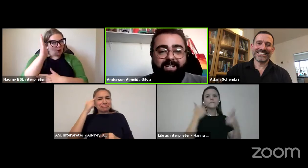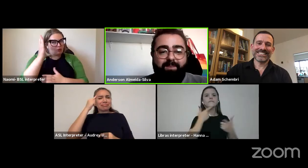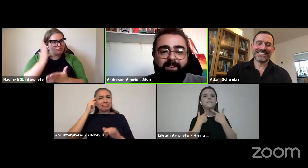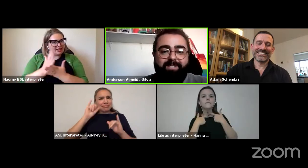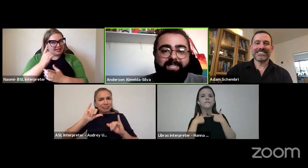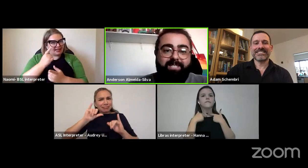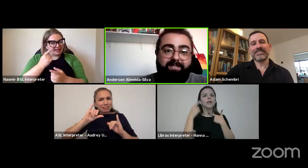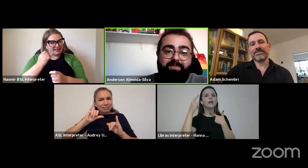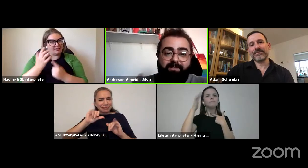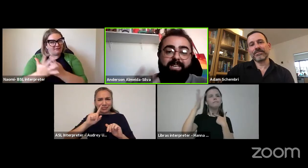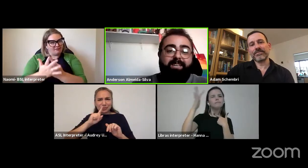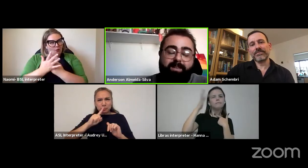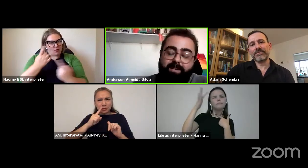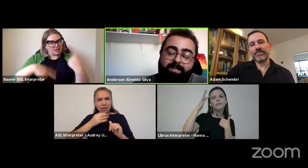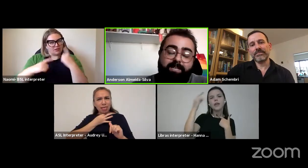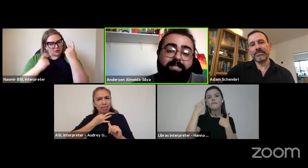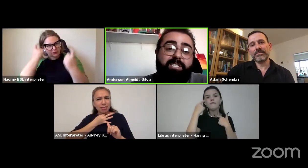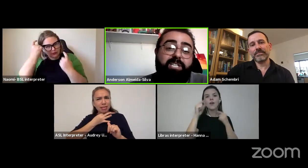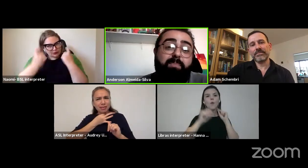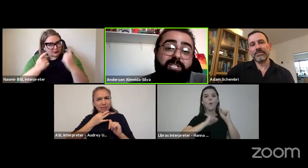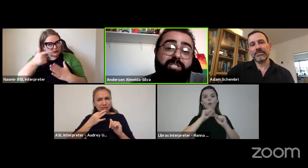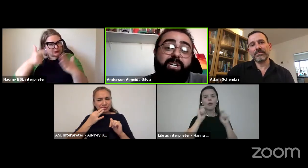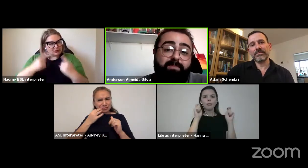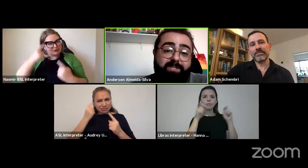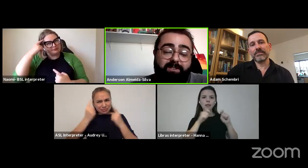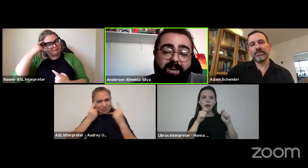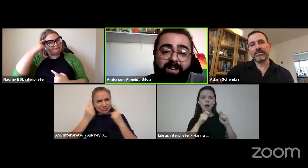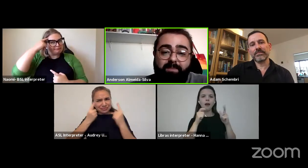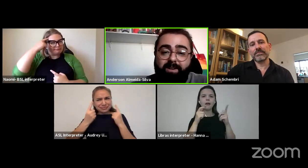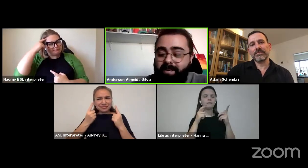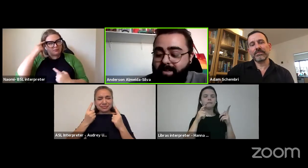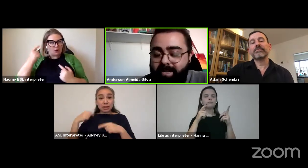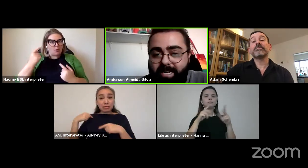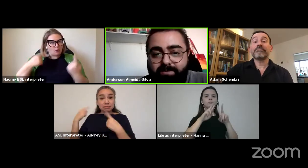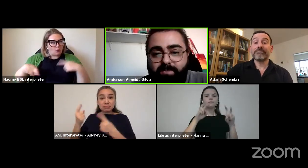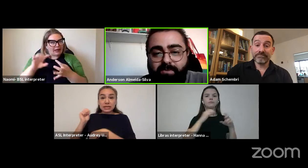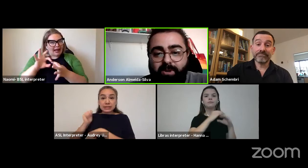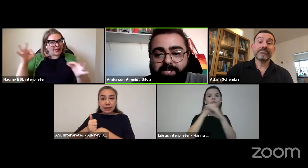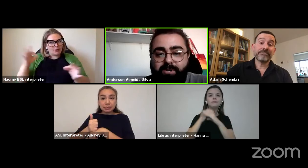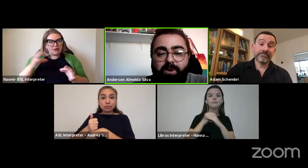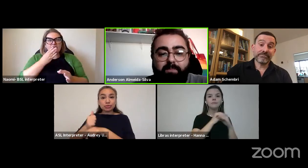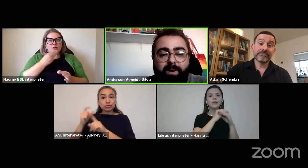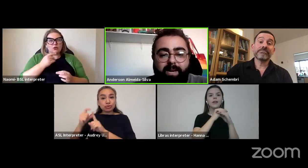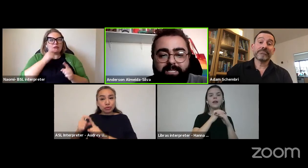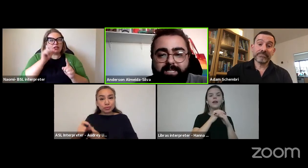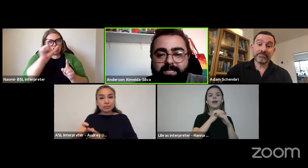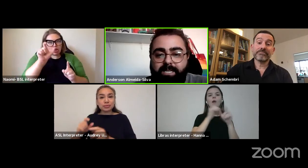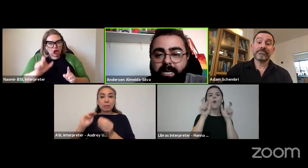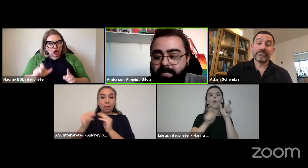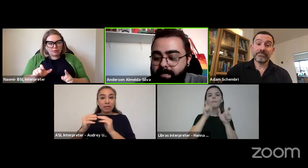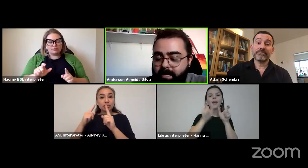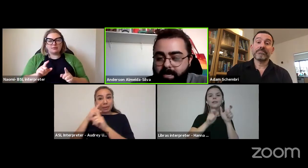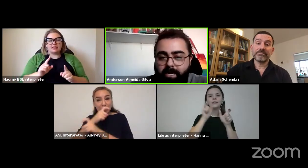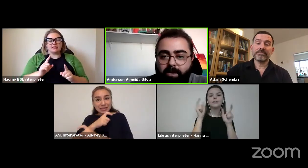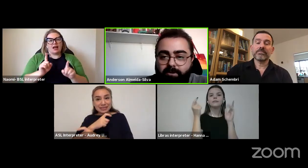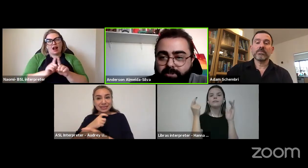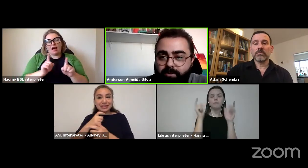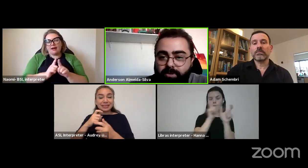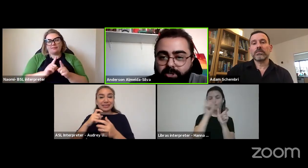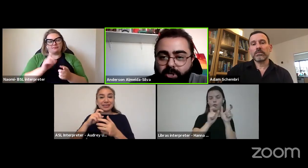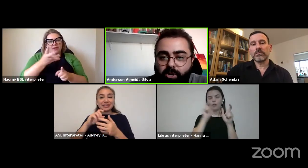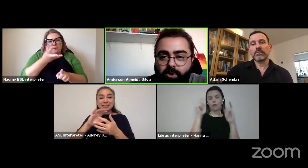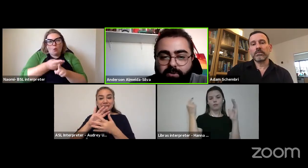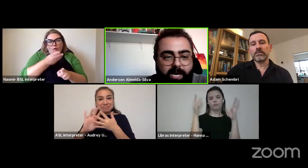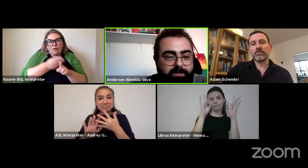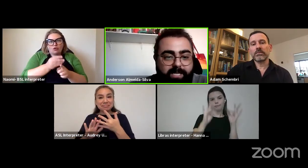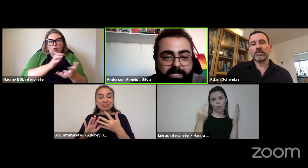rethink about these these established terms, right? As morphological complexity, and also